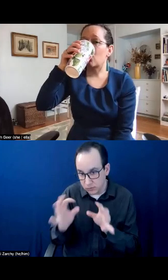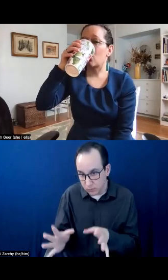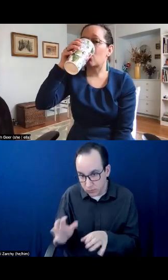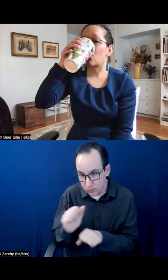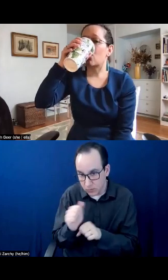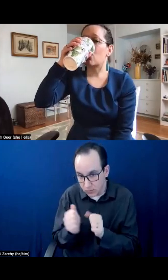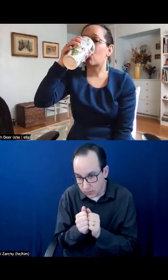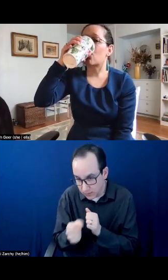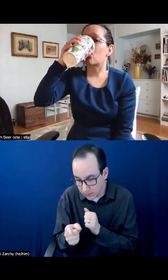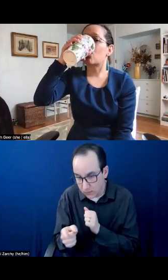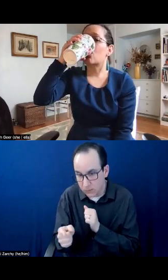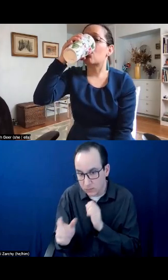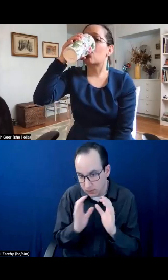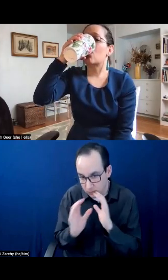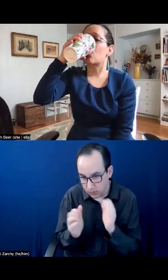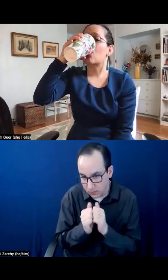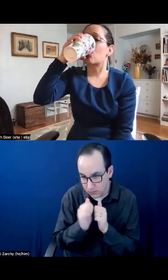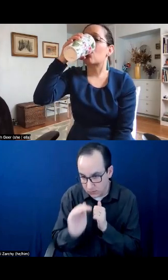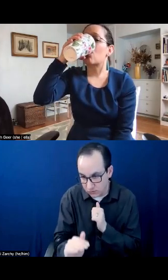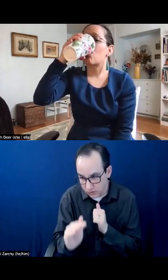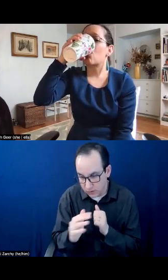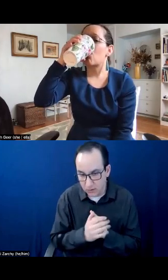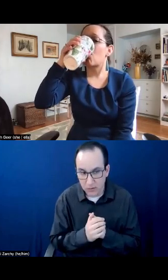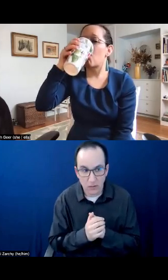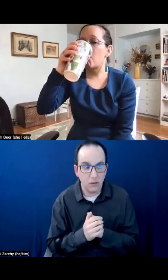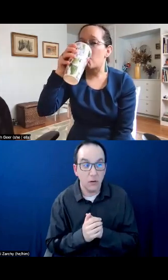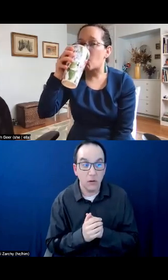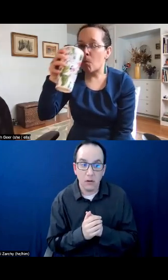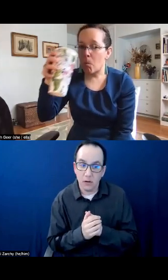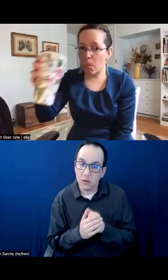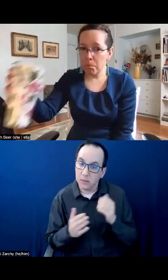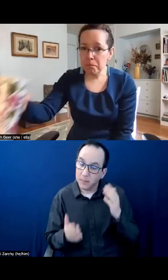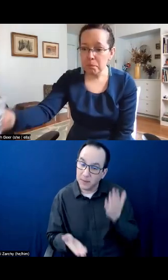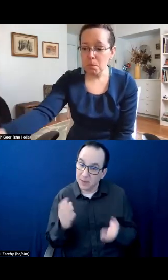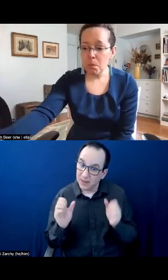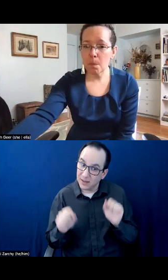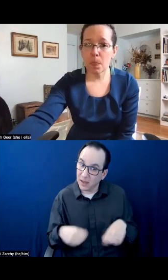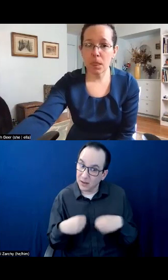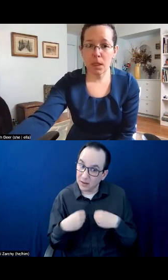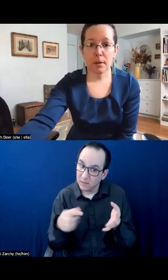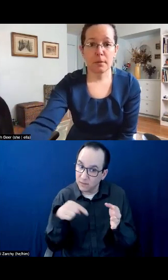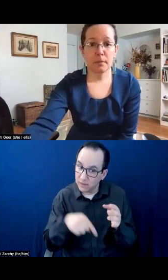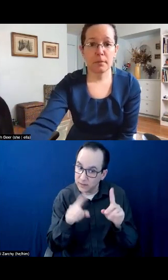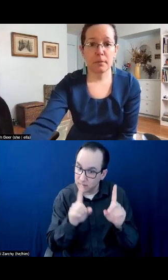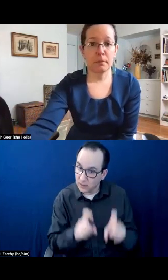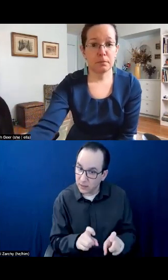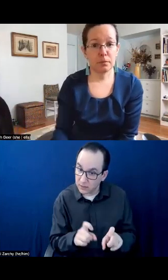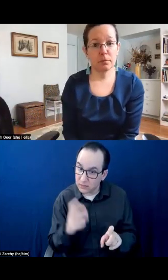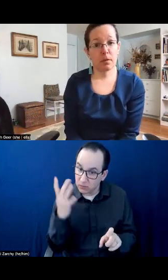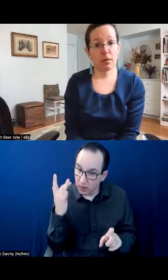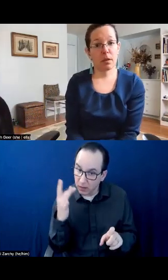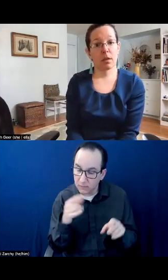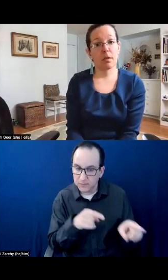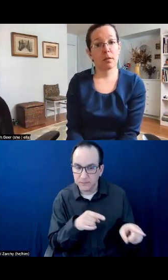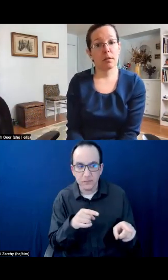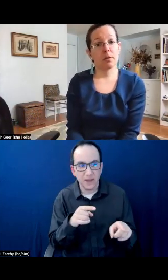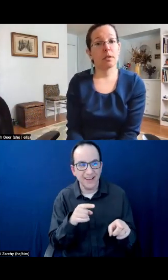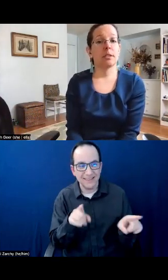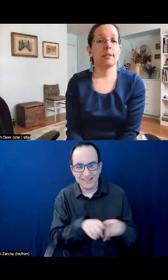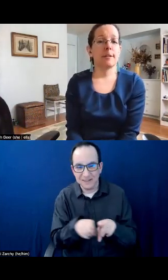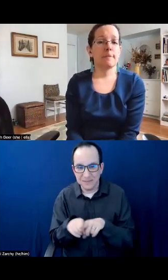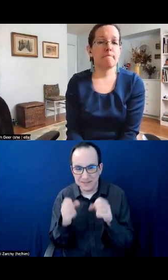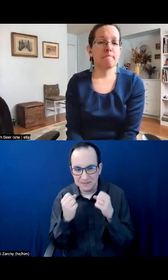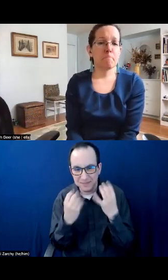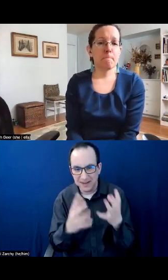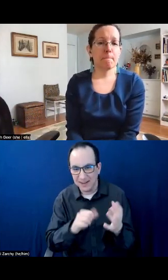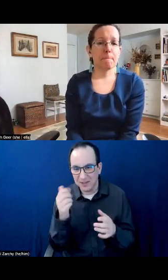you are able to bring in an interpreter to be able to communicate with the child. And you maybe provide